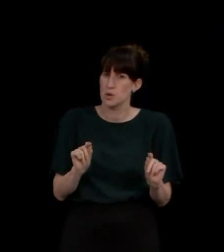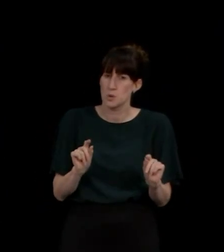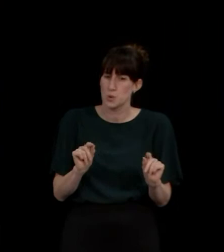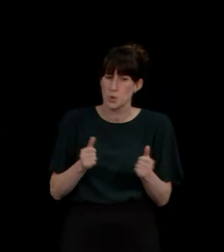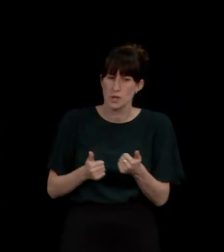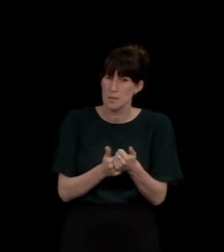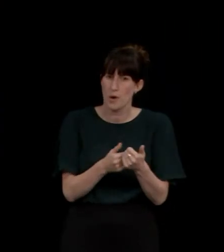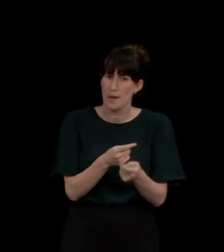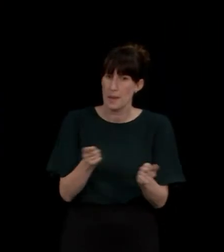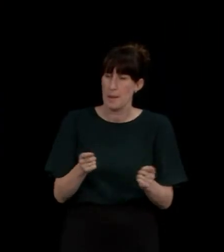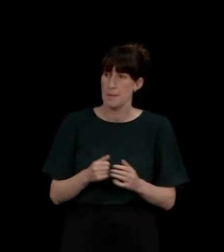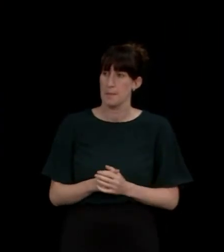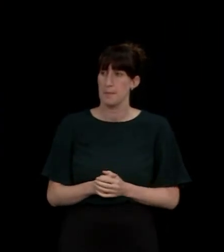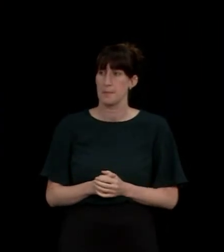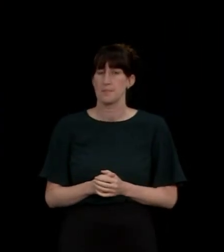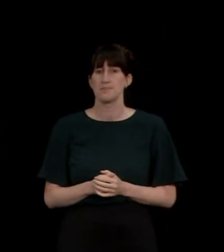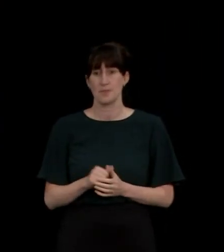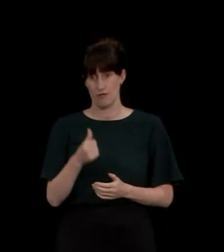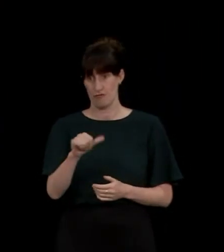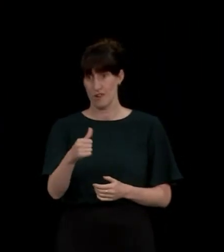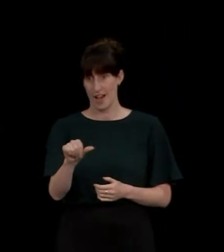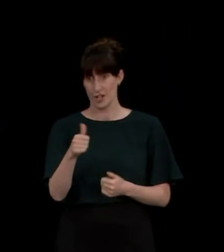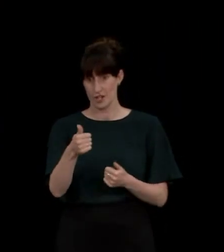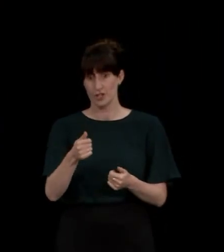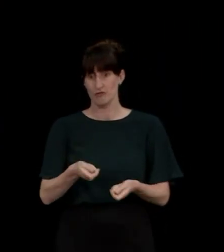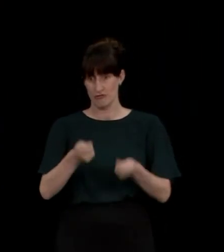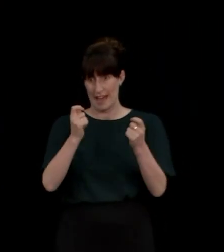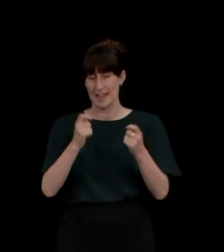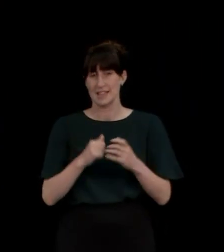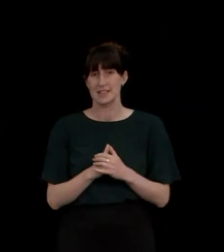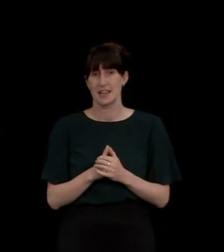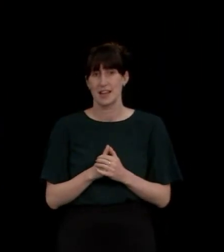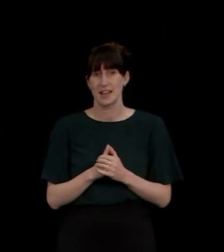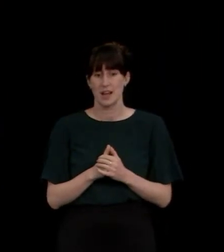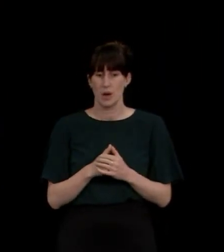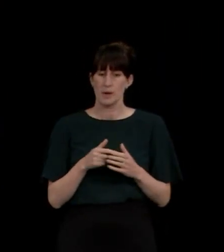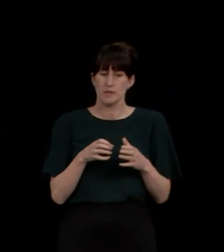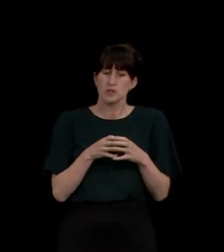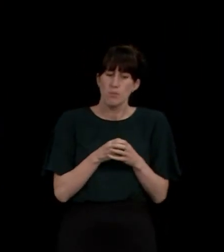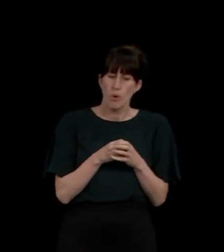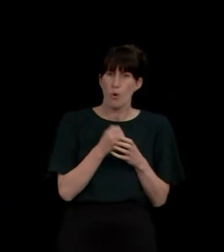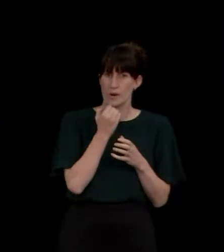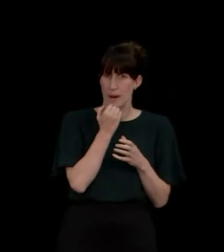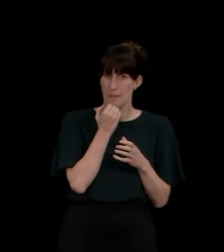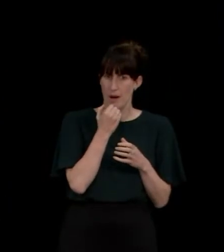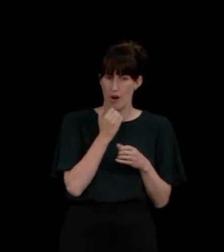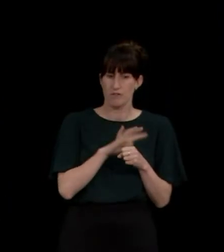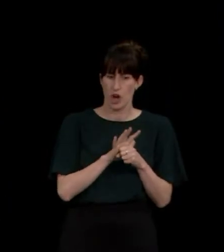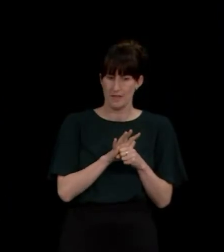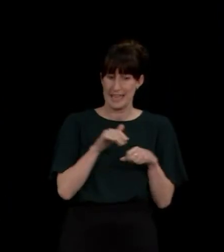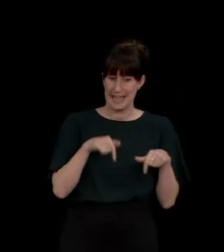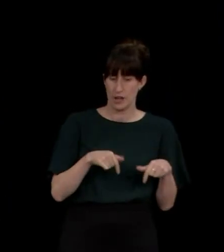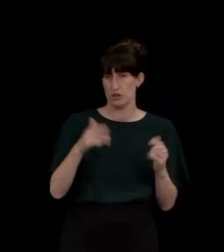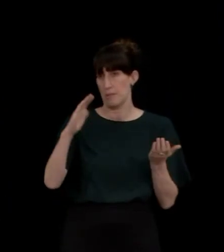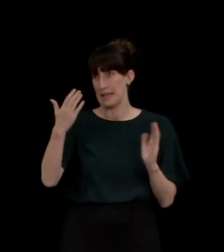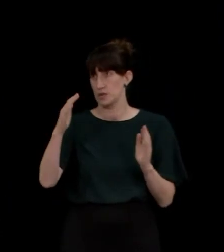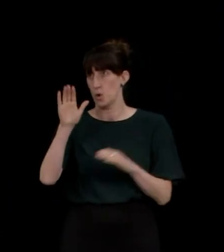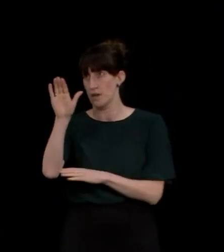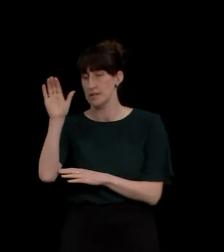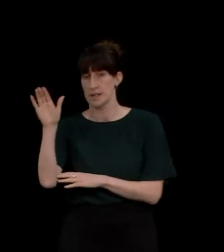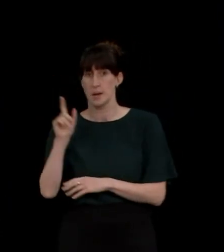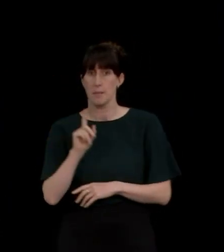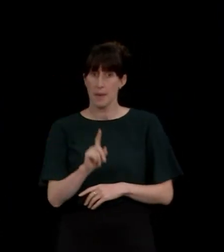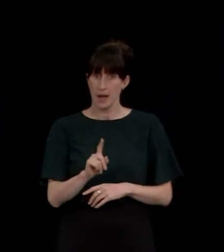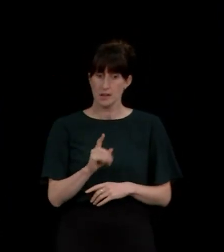to point that out. I mean, although we have a small, relative to other countries, number of cases of COVID in New Zealand, there are people who,